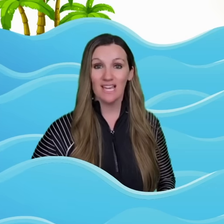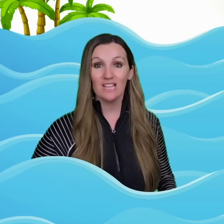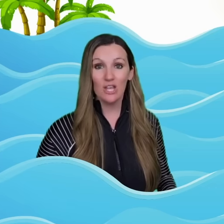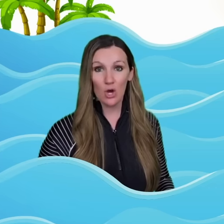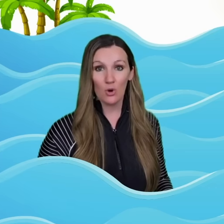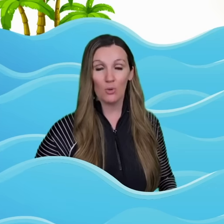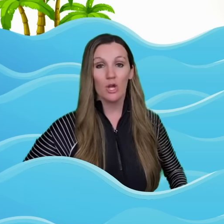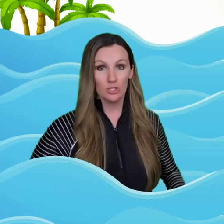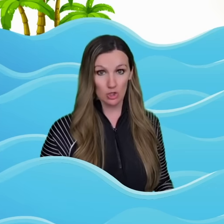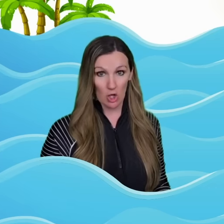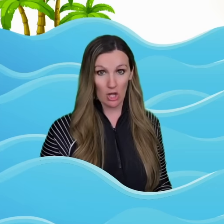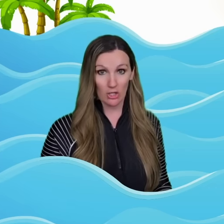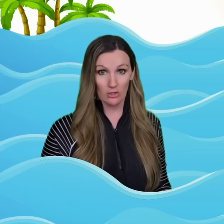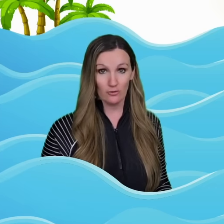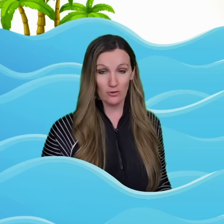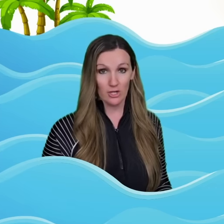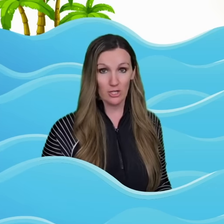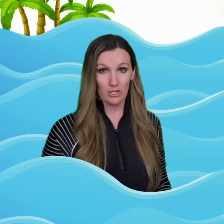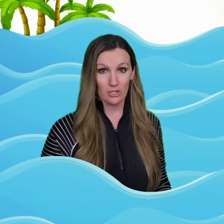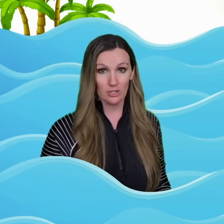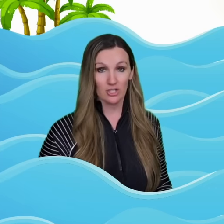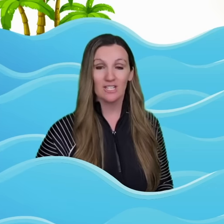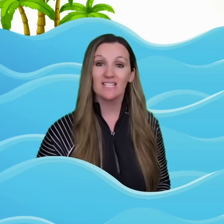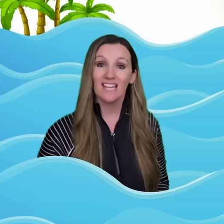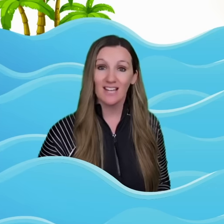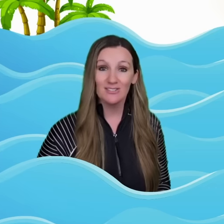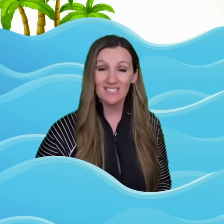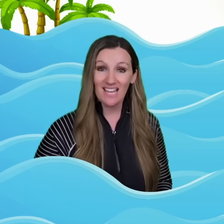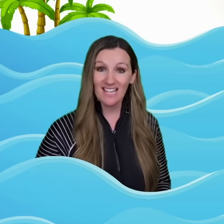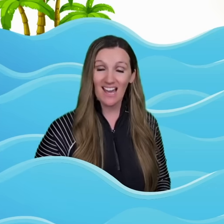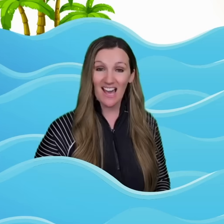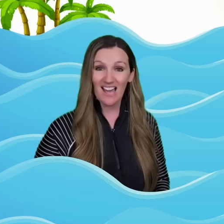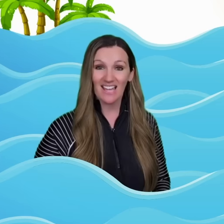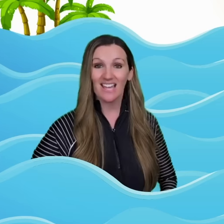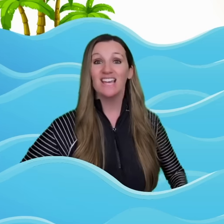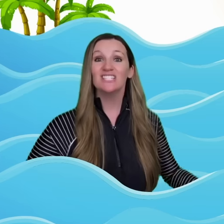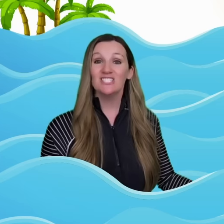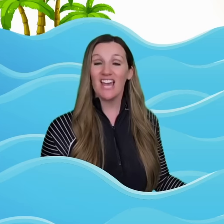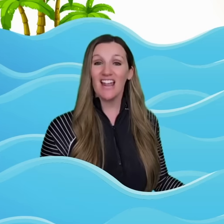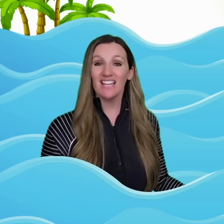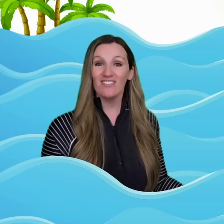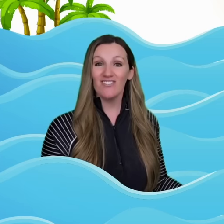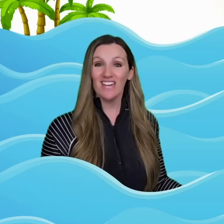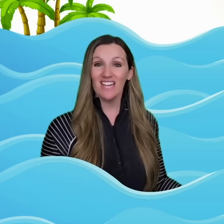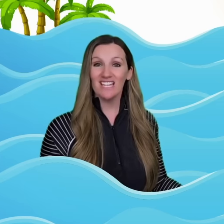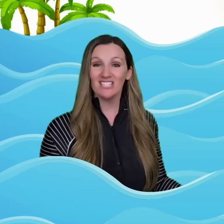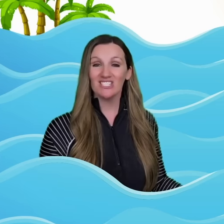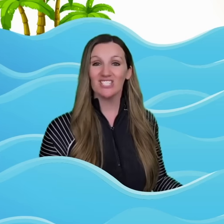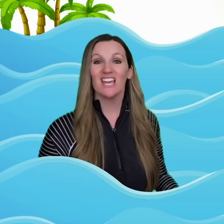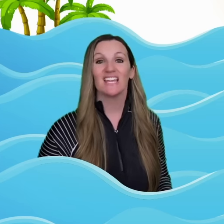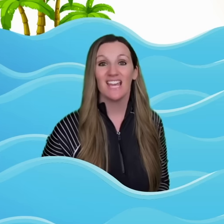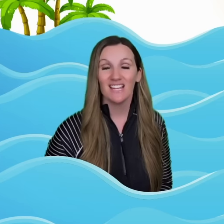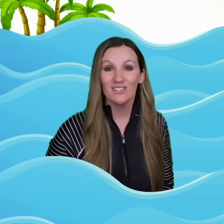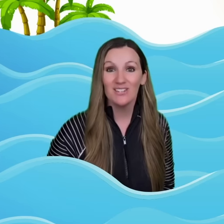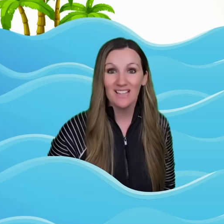low? Jellyfish. Can you say it high? Jellyfish. Can you clap